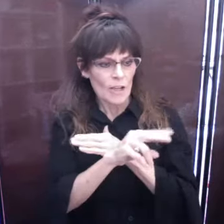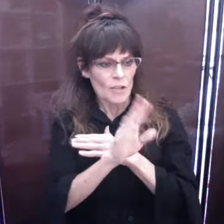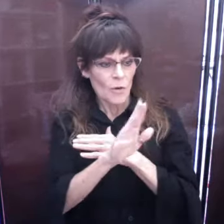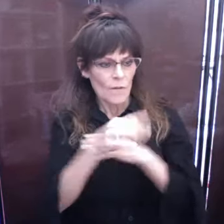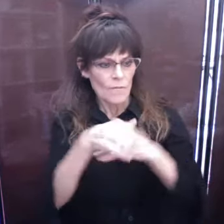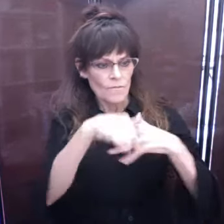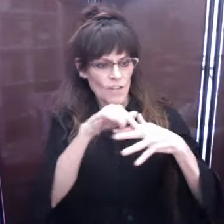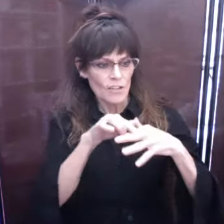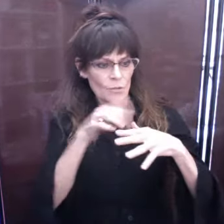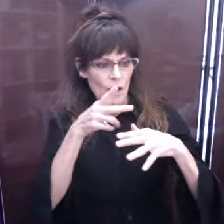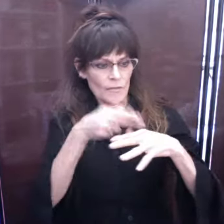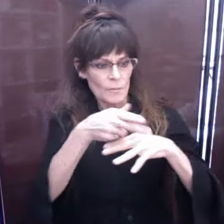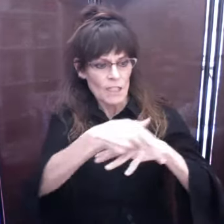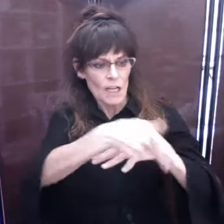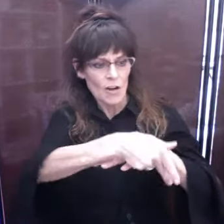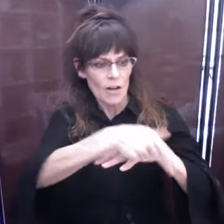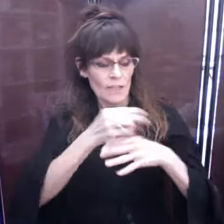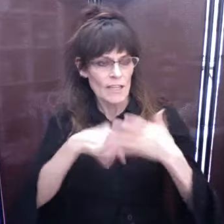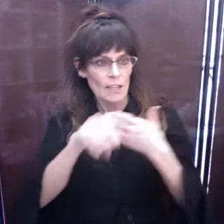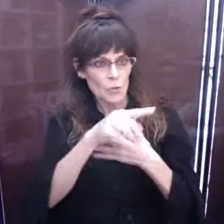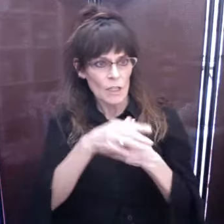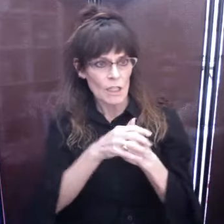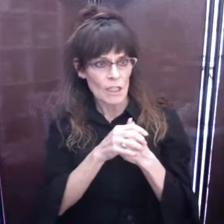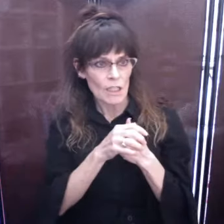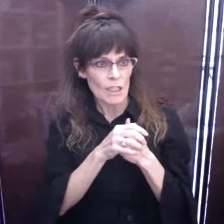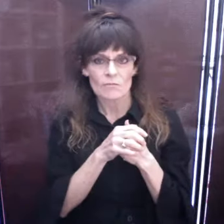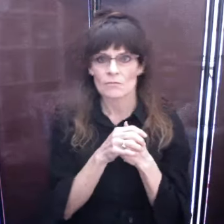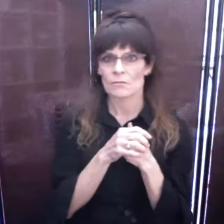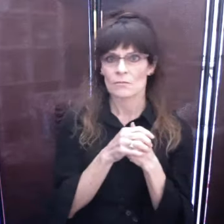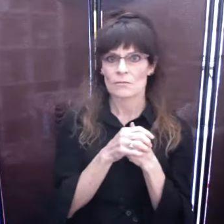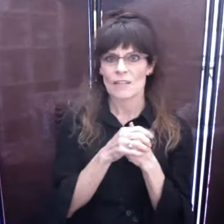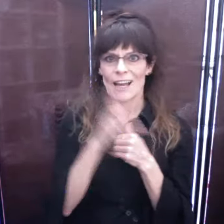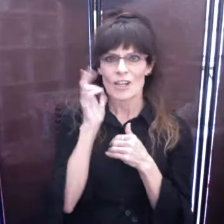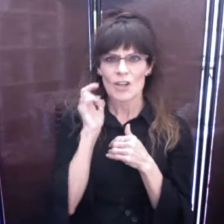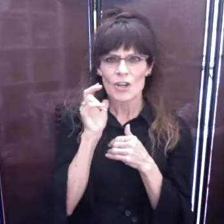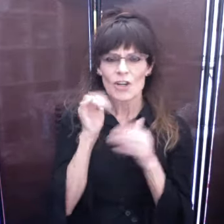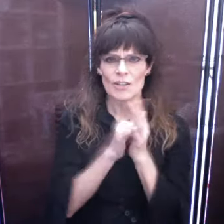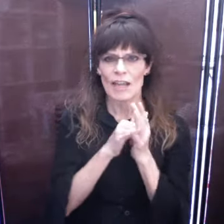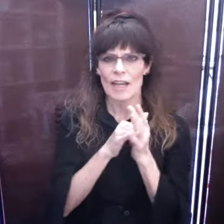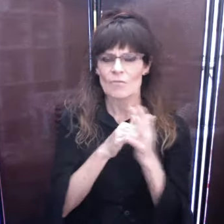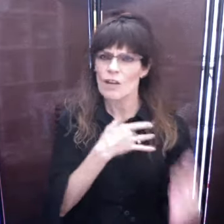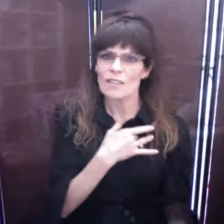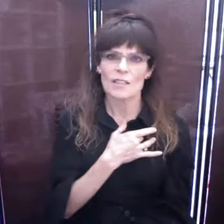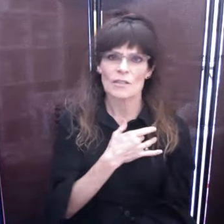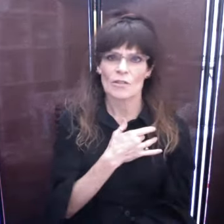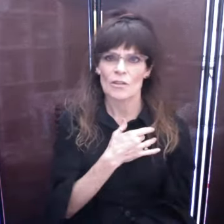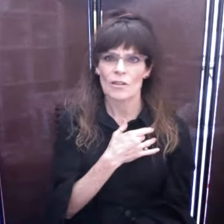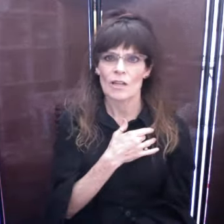week. And you guys, I heard that to the core of my being. I'm looking at some names here.